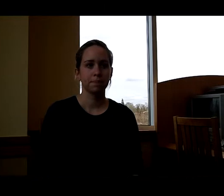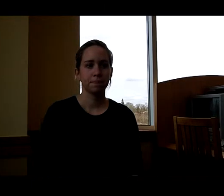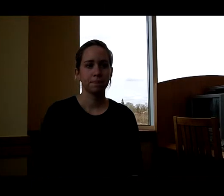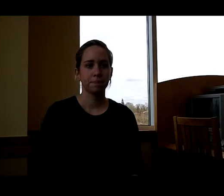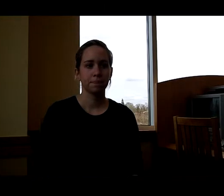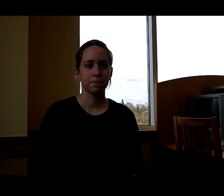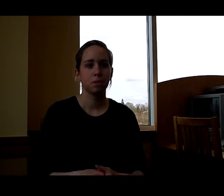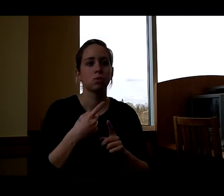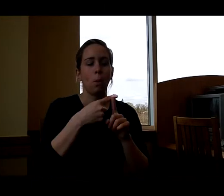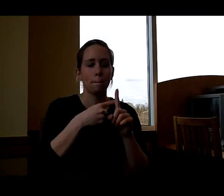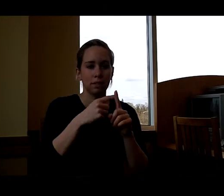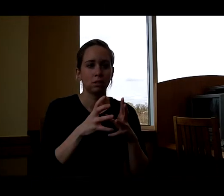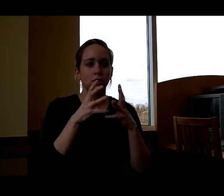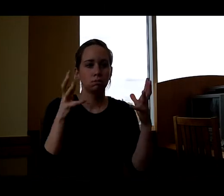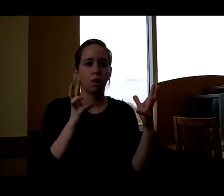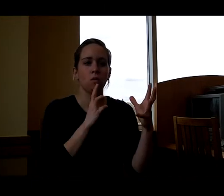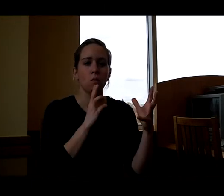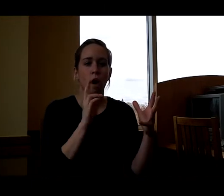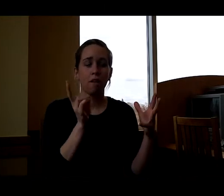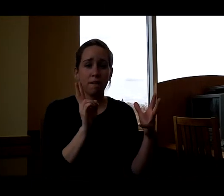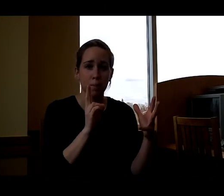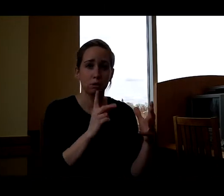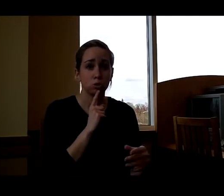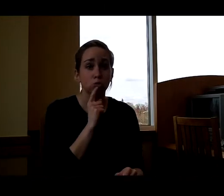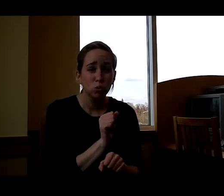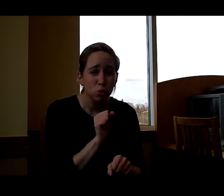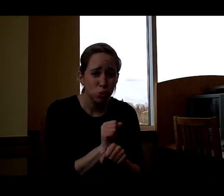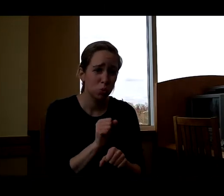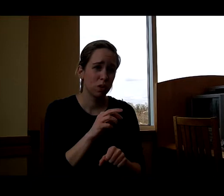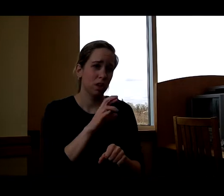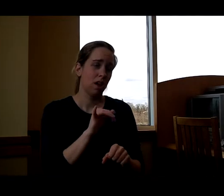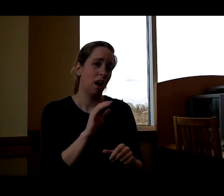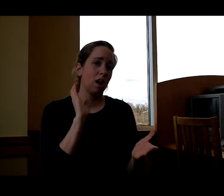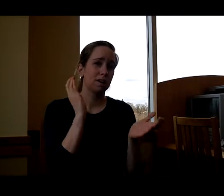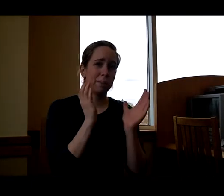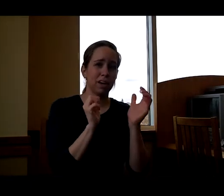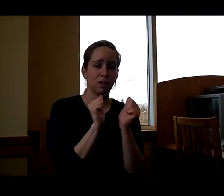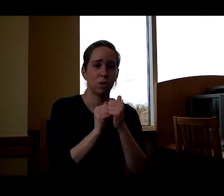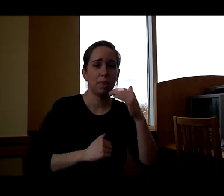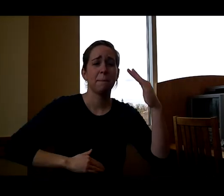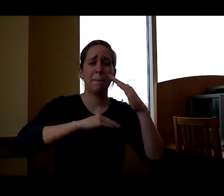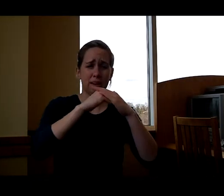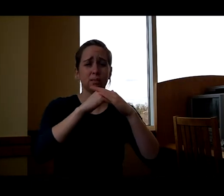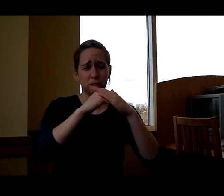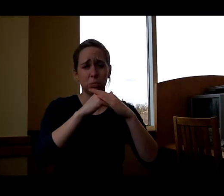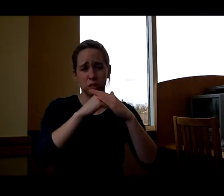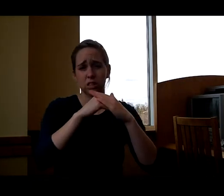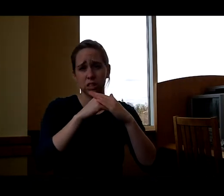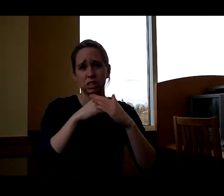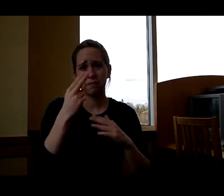Measure of the amount of water vapor actually in the air compared with the maximum that the air can hold at a certain temperature. Now, when